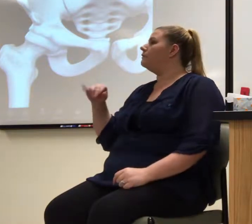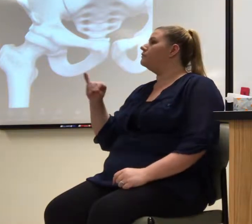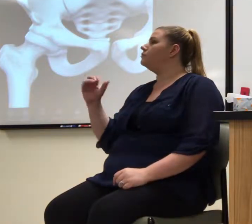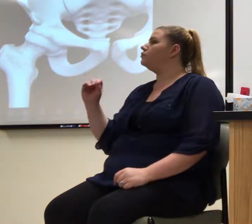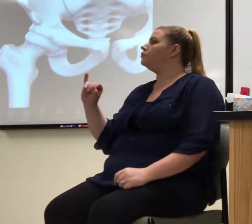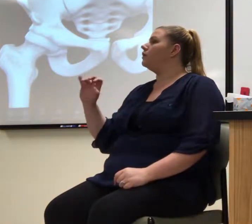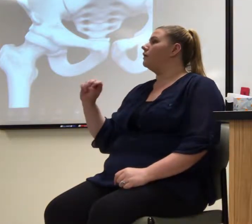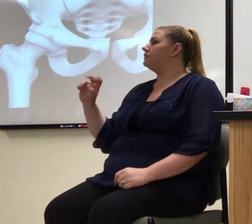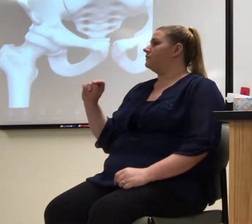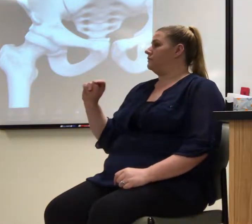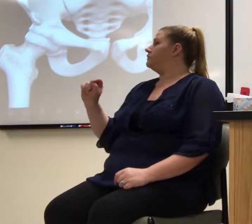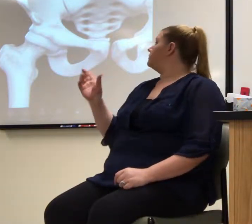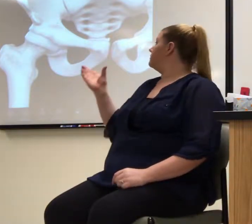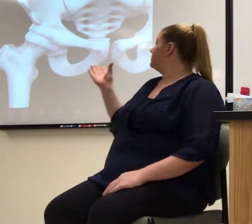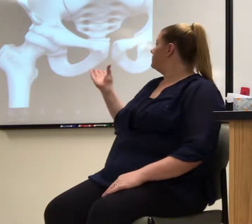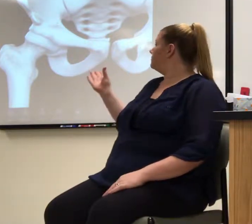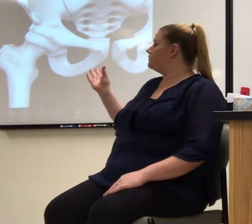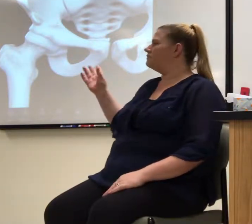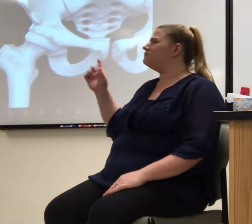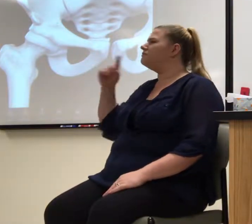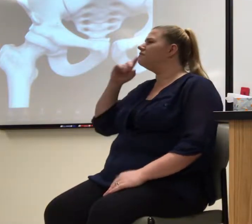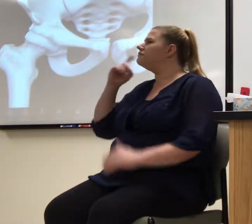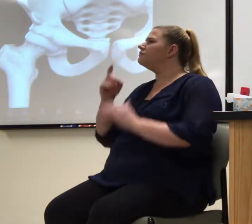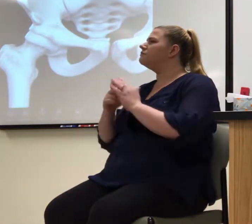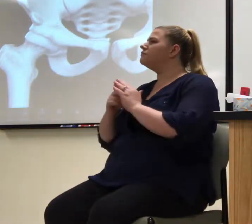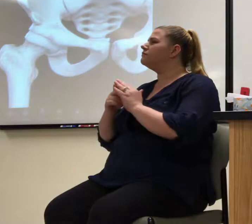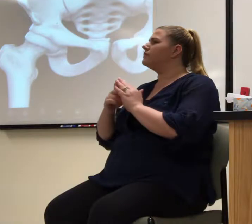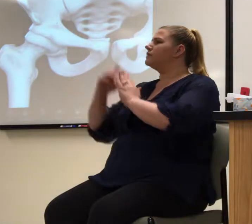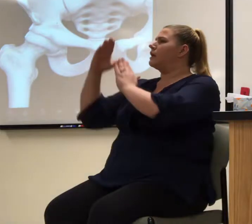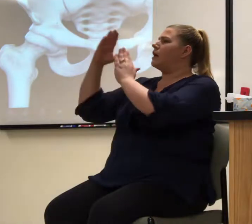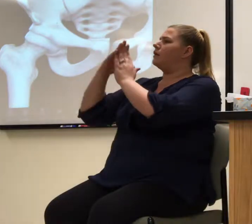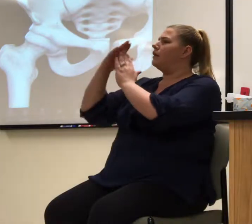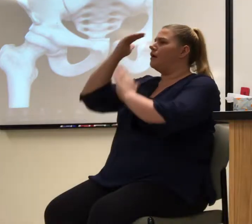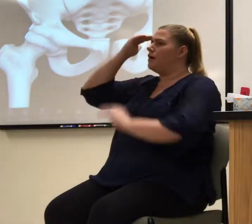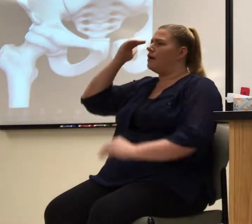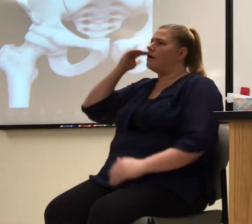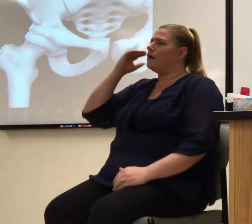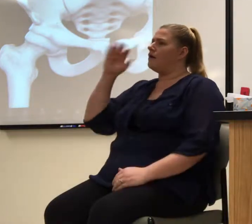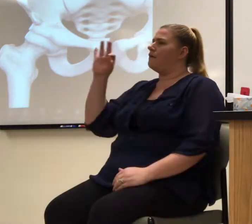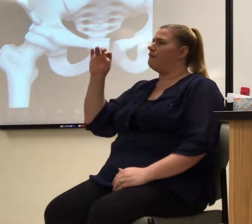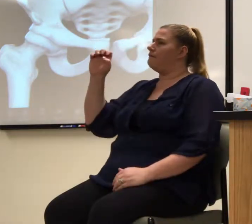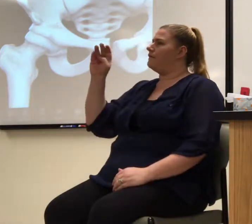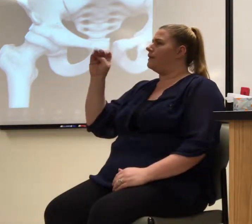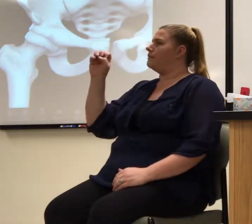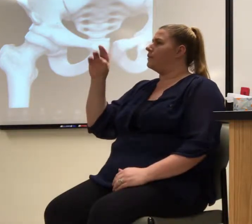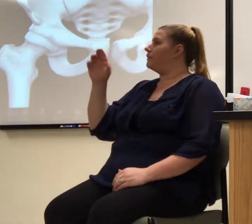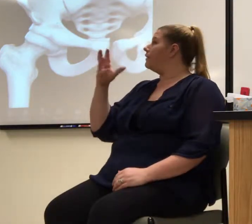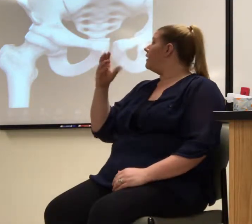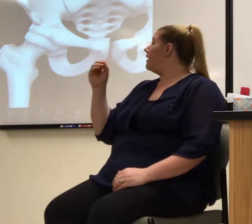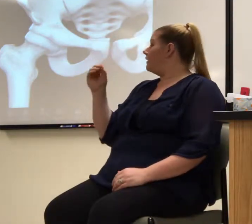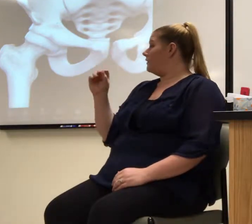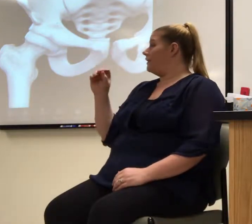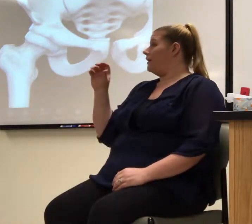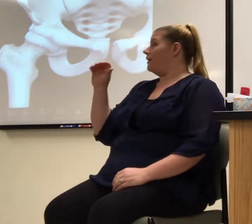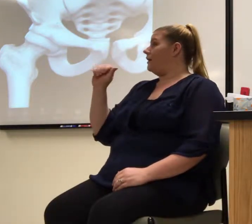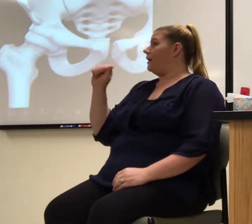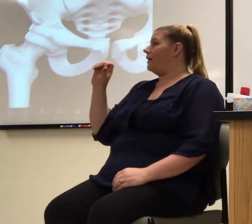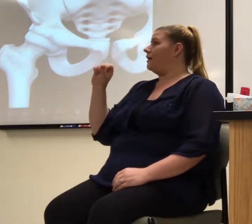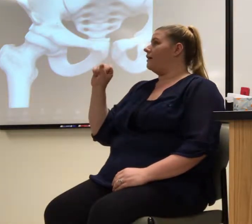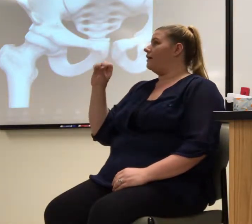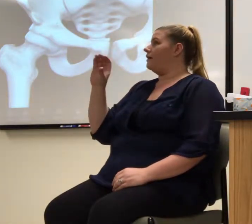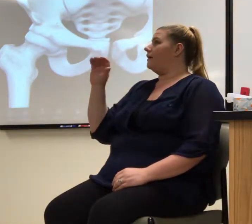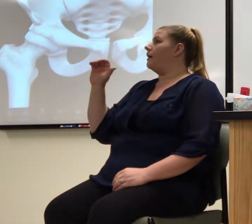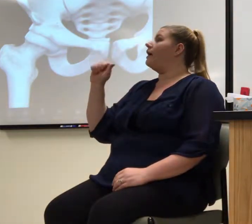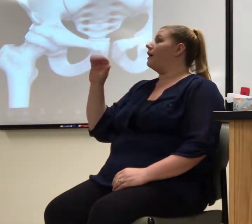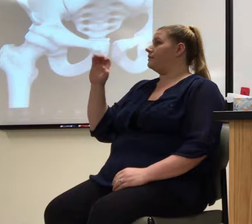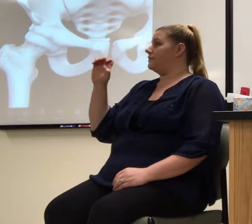The hip joint is the head of the femur and the acetabulum. That's what you see there. And I